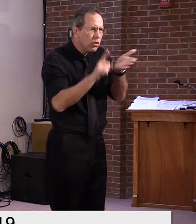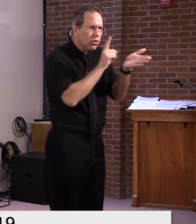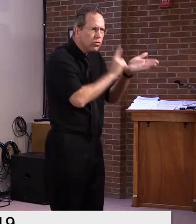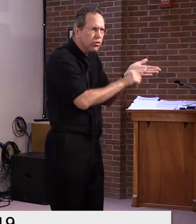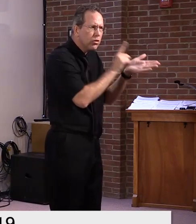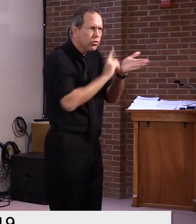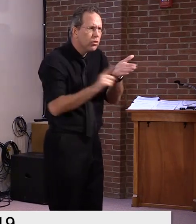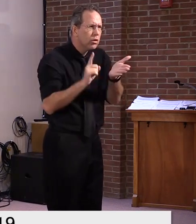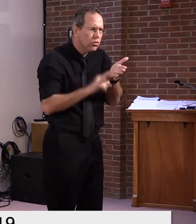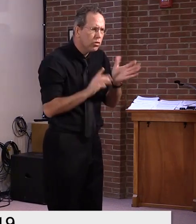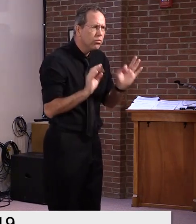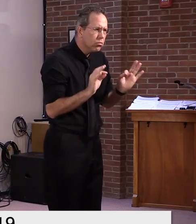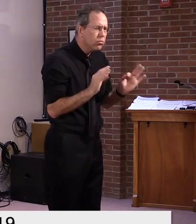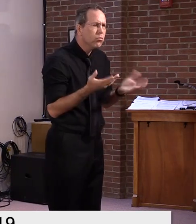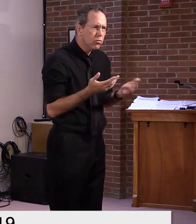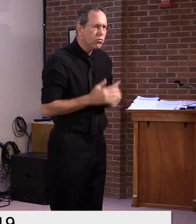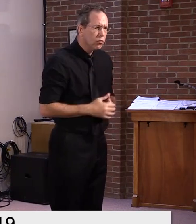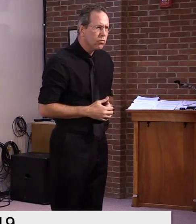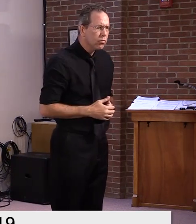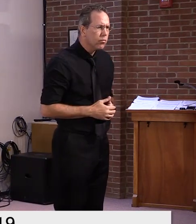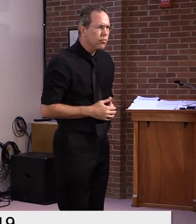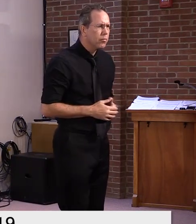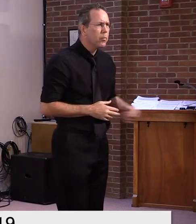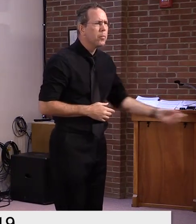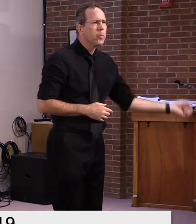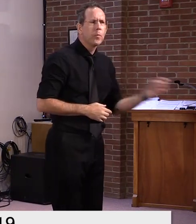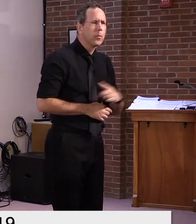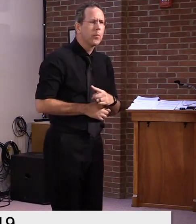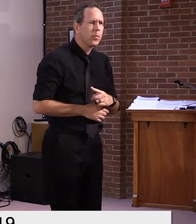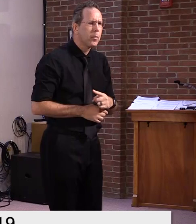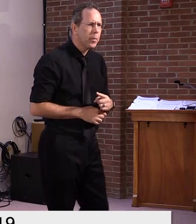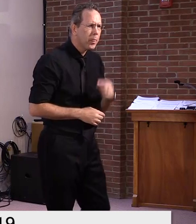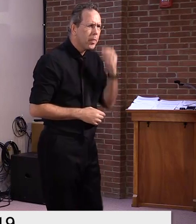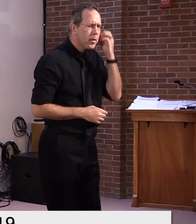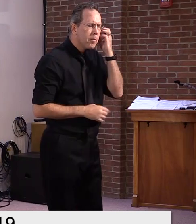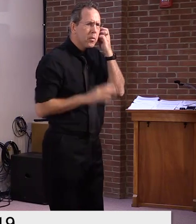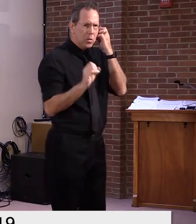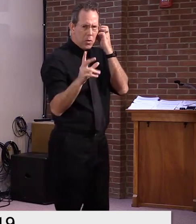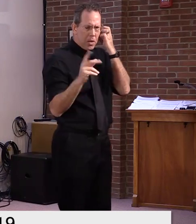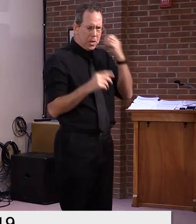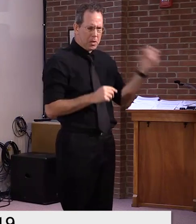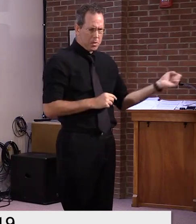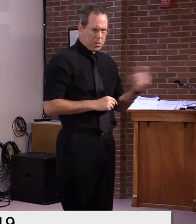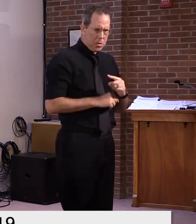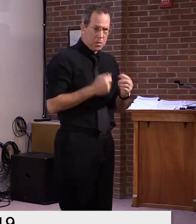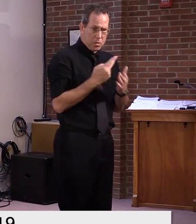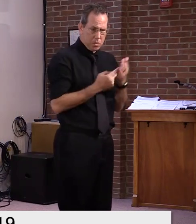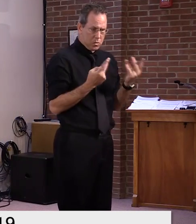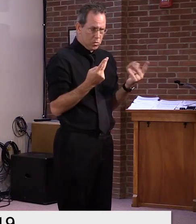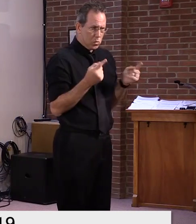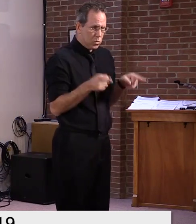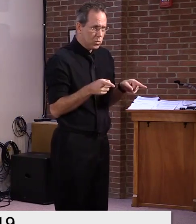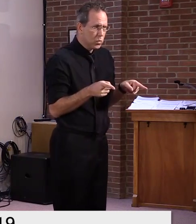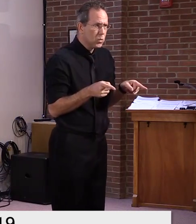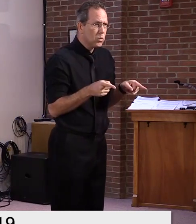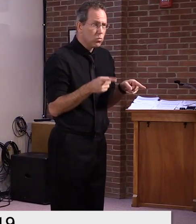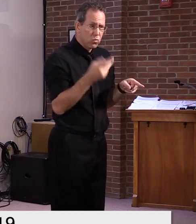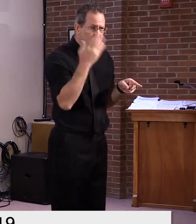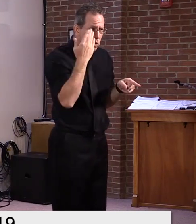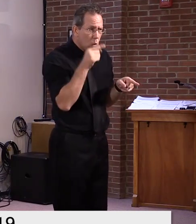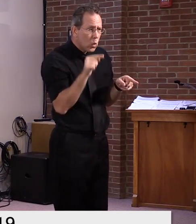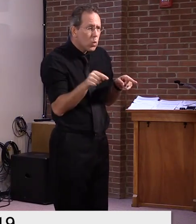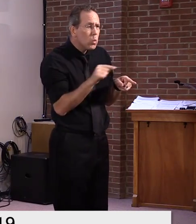one is Wake Robin. And with both facilities, how much information do we have on how contained it is, or how